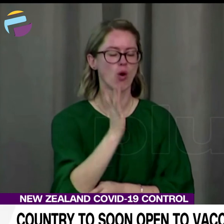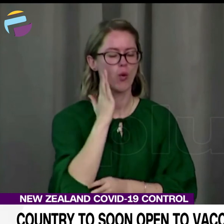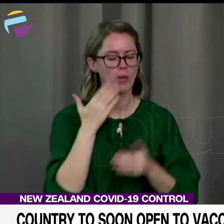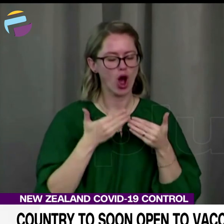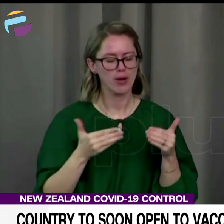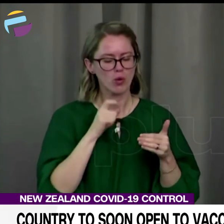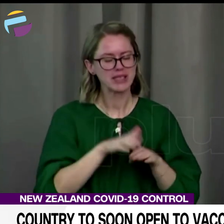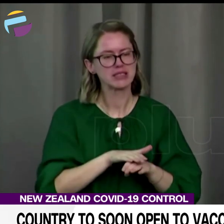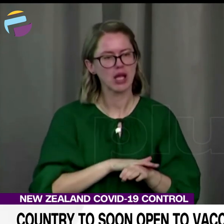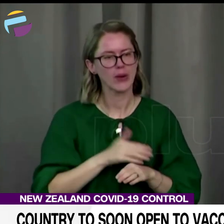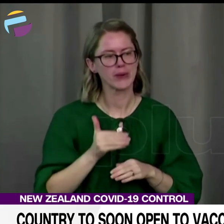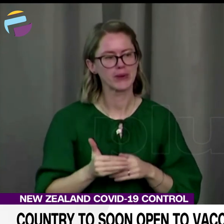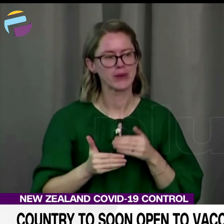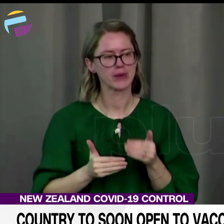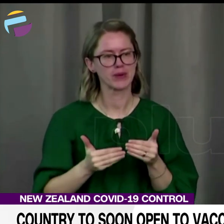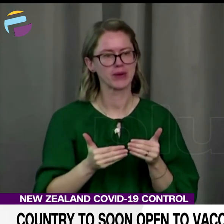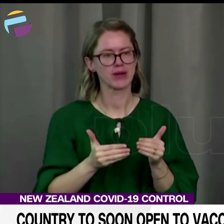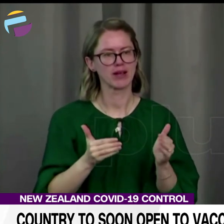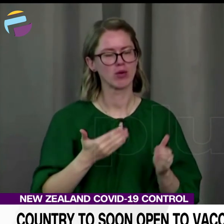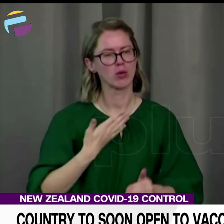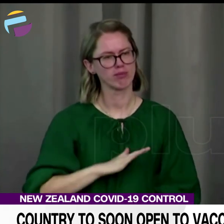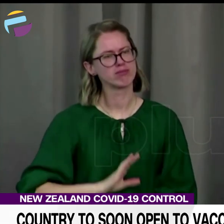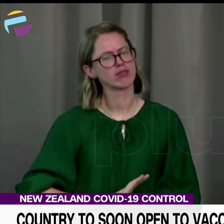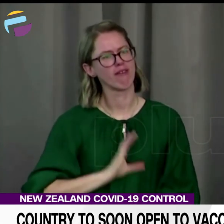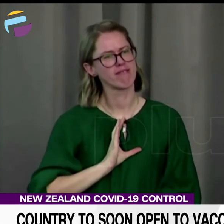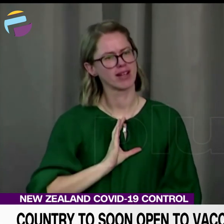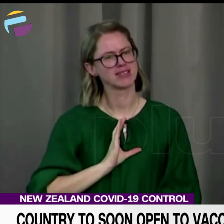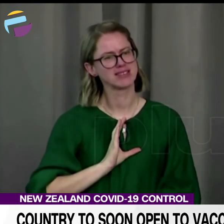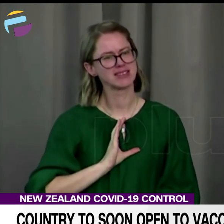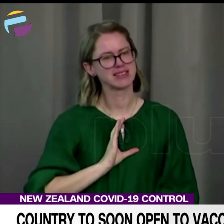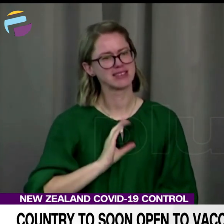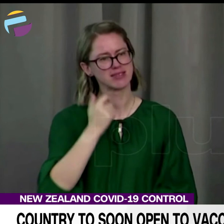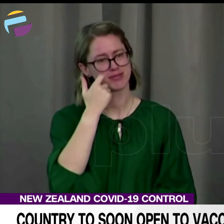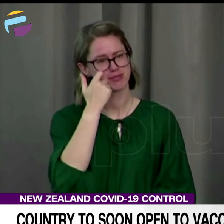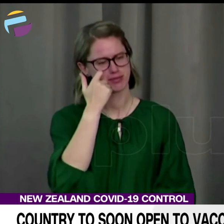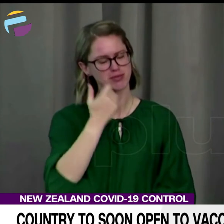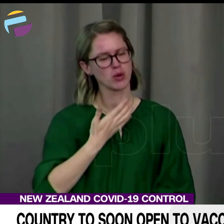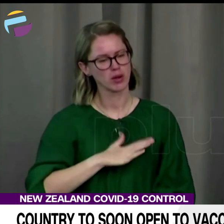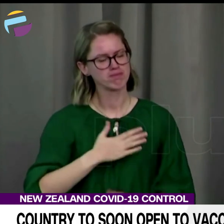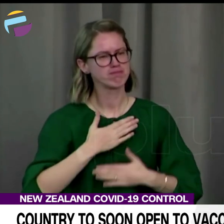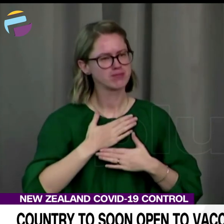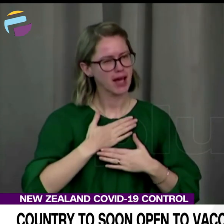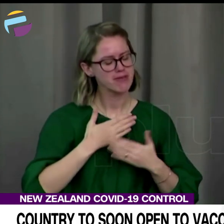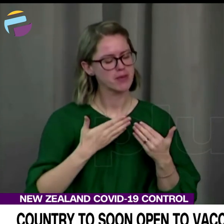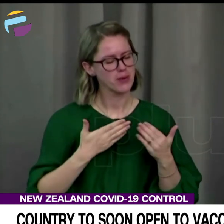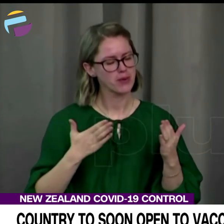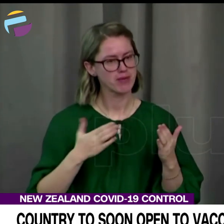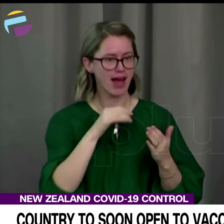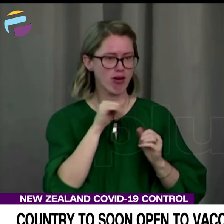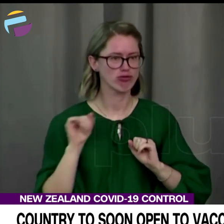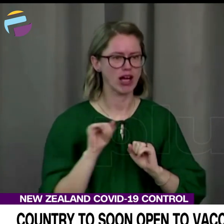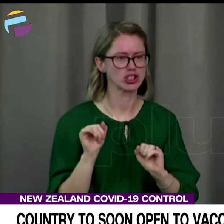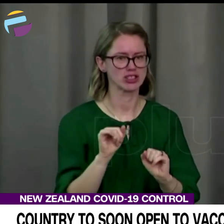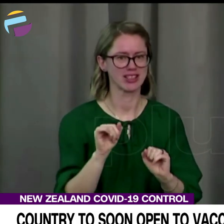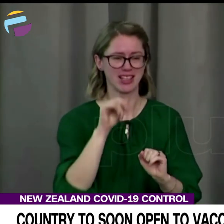careful and deliberate because we want to move with confidence and with as much certainty as is possible. Rushing could